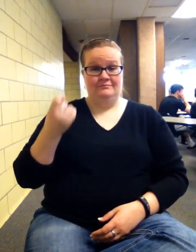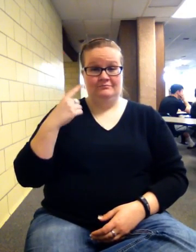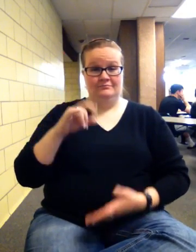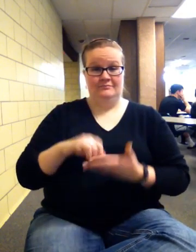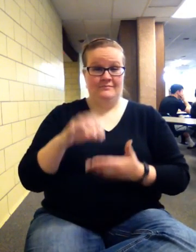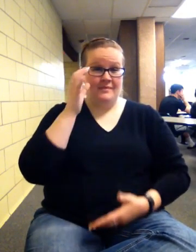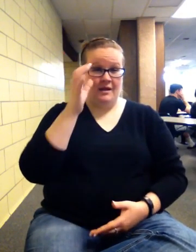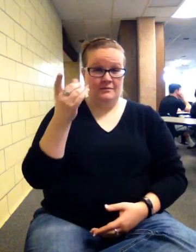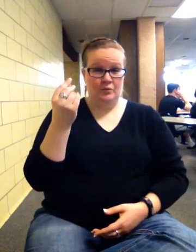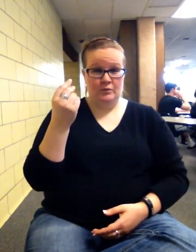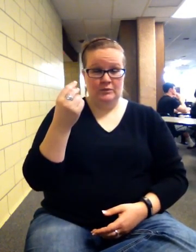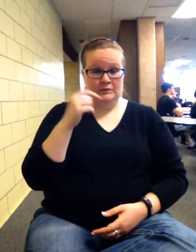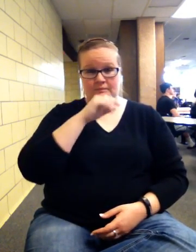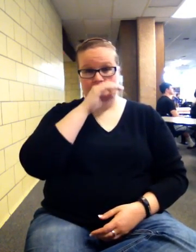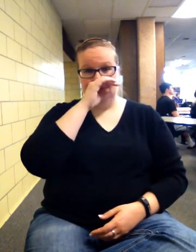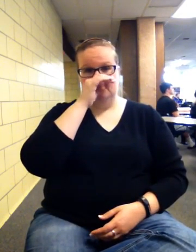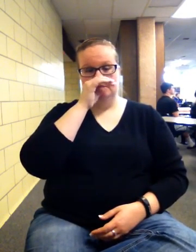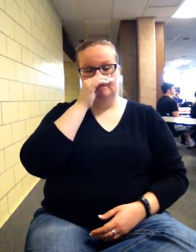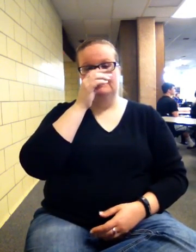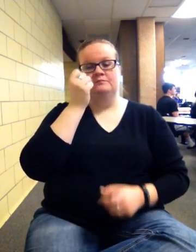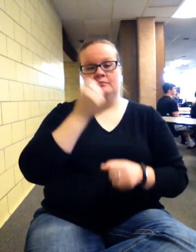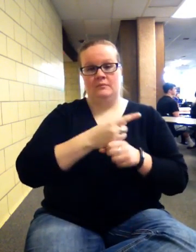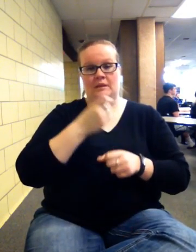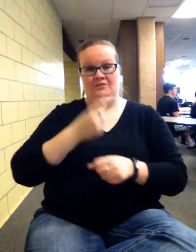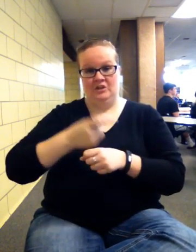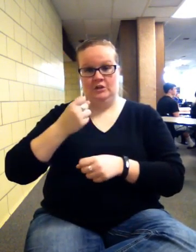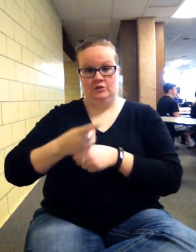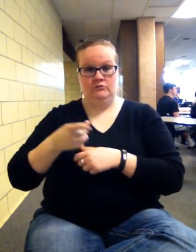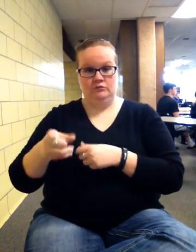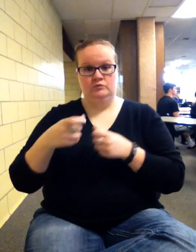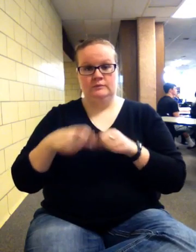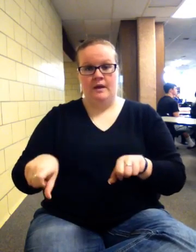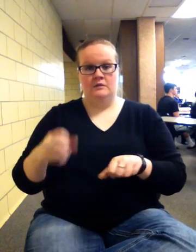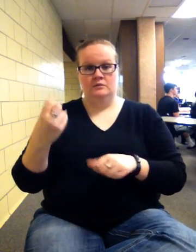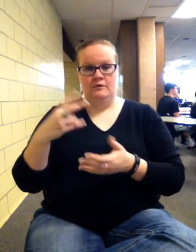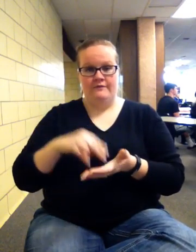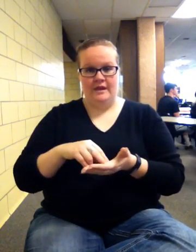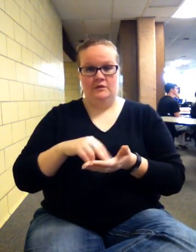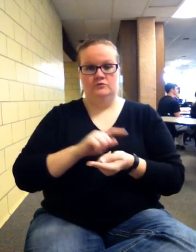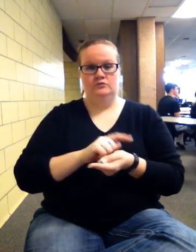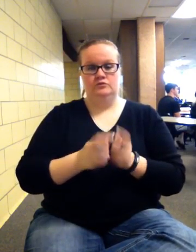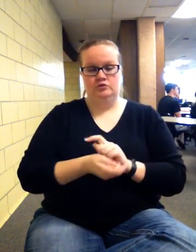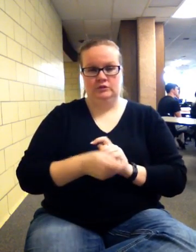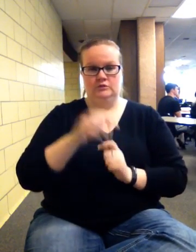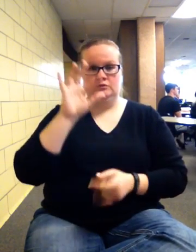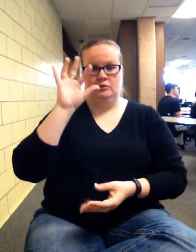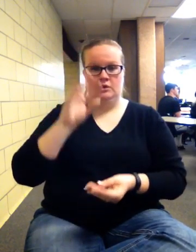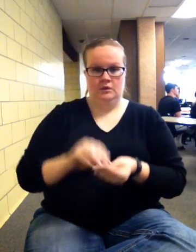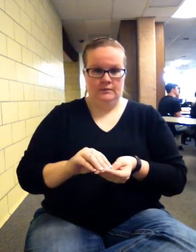what we're doing? So every year as you deposit the 12,000, you're updating your cumulative until the point where